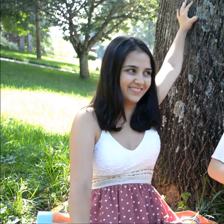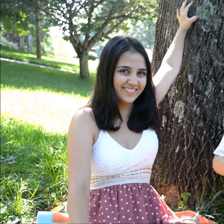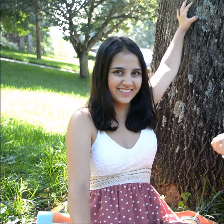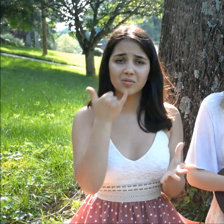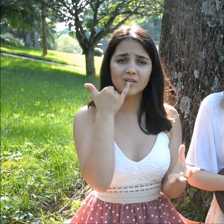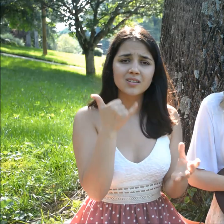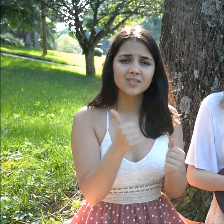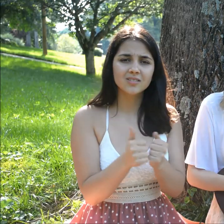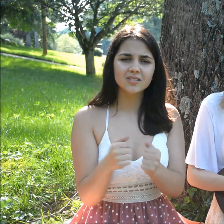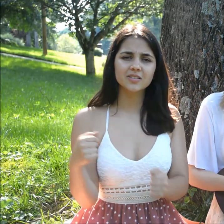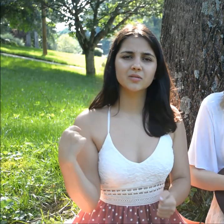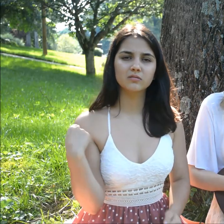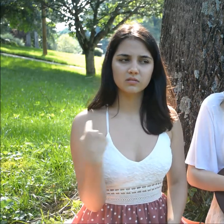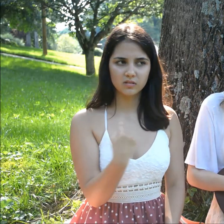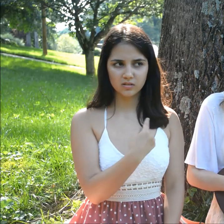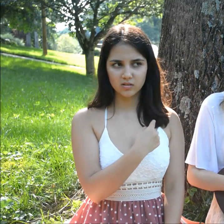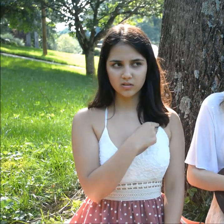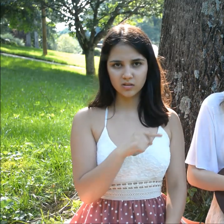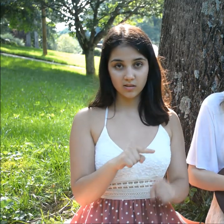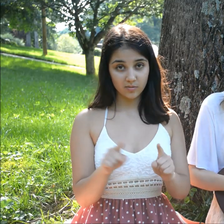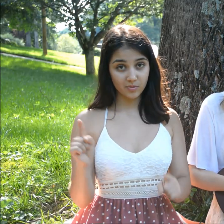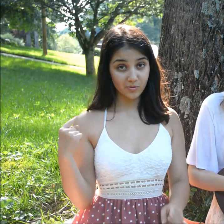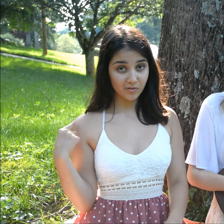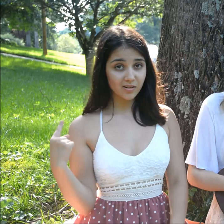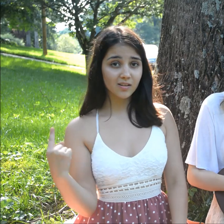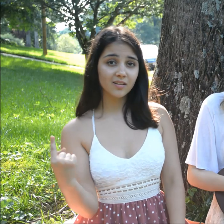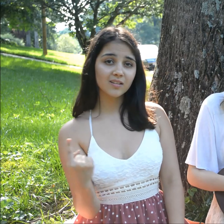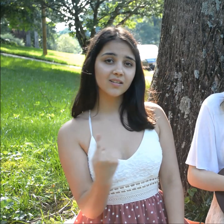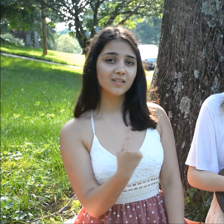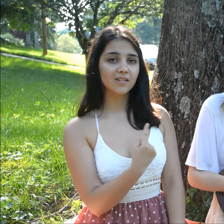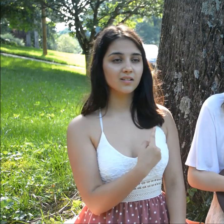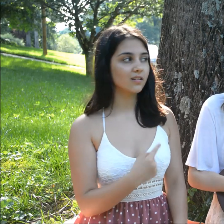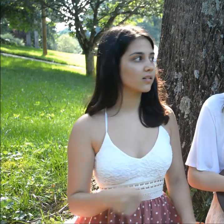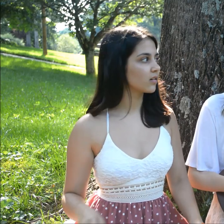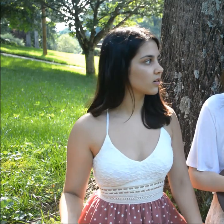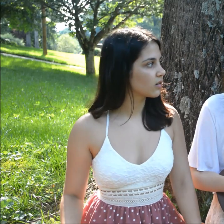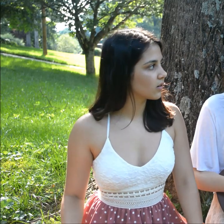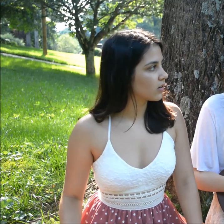Let's go Let's Let's go